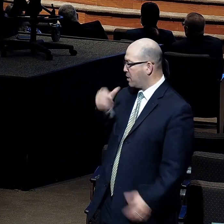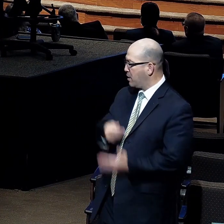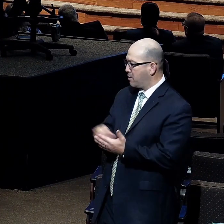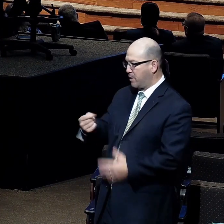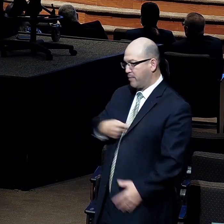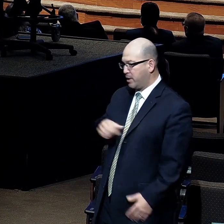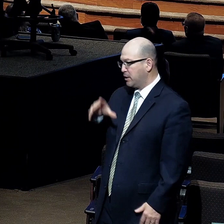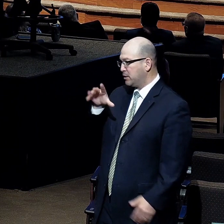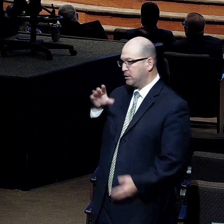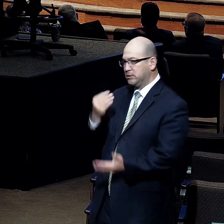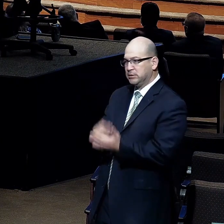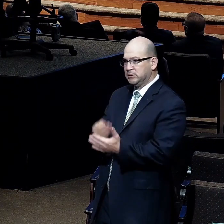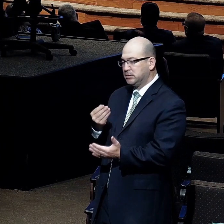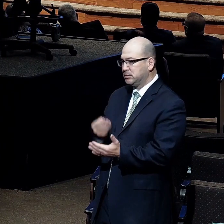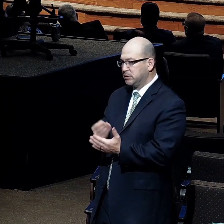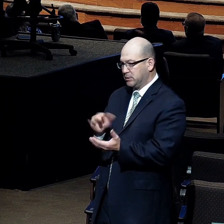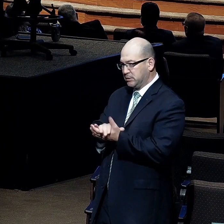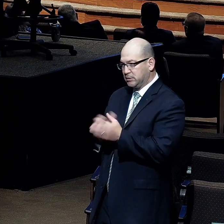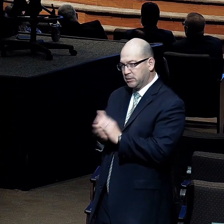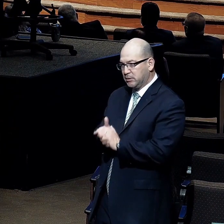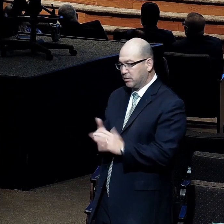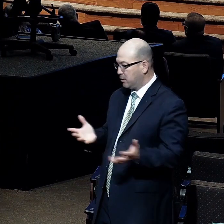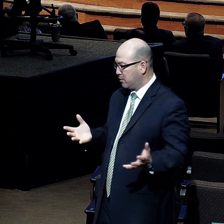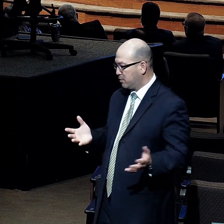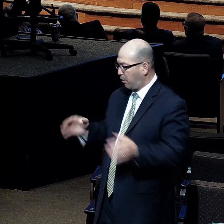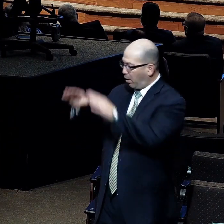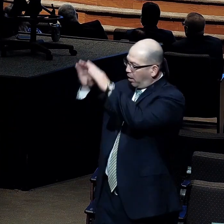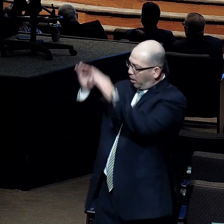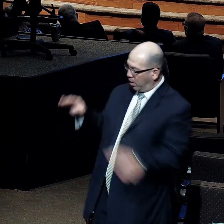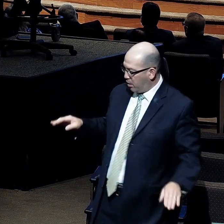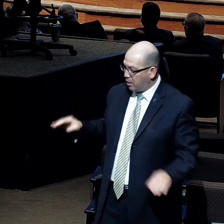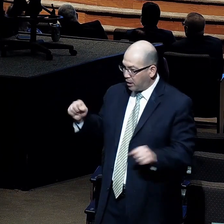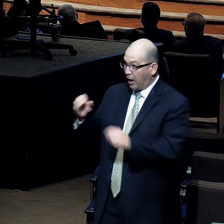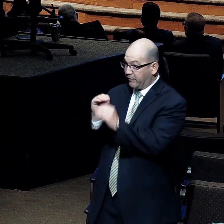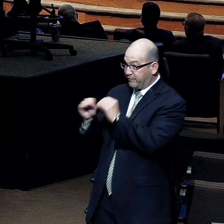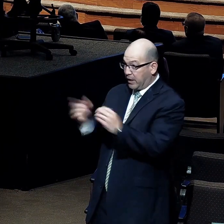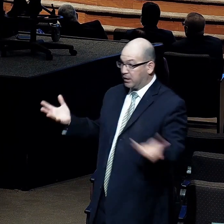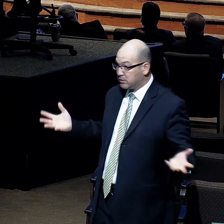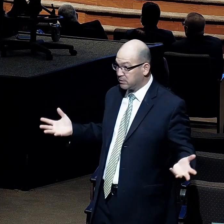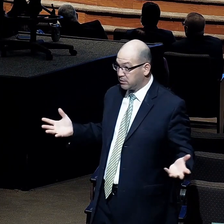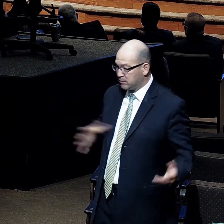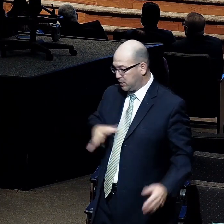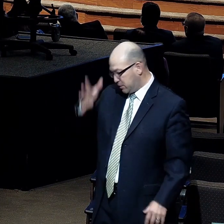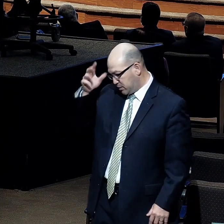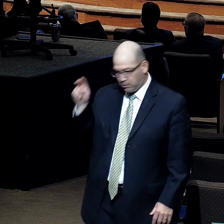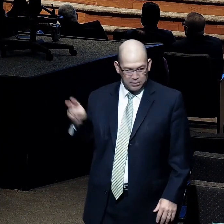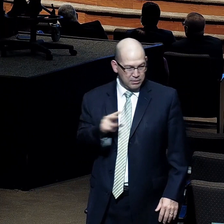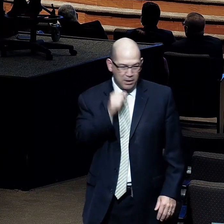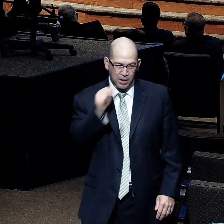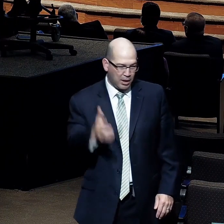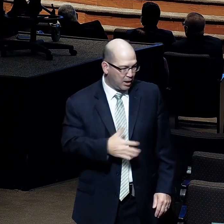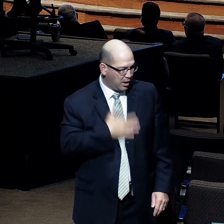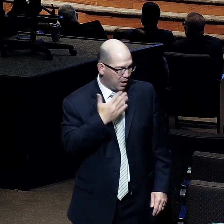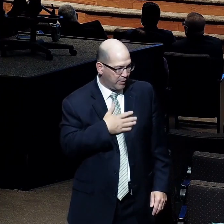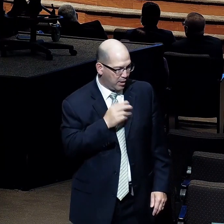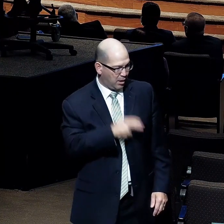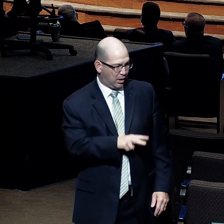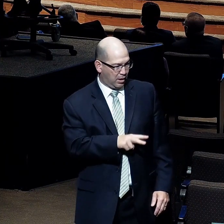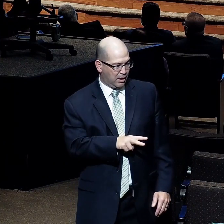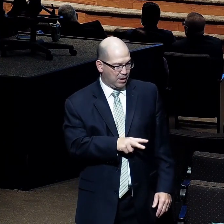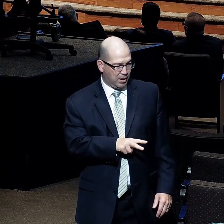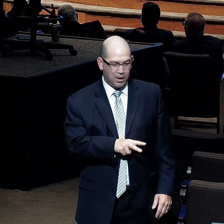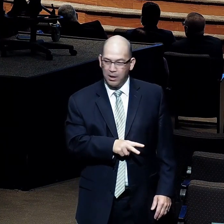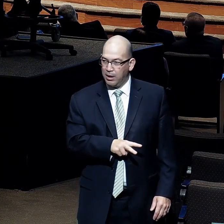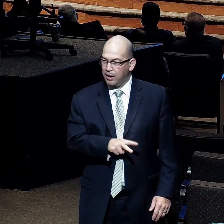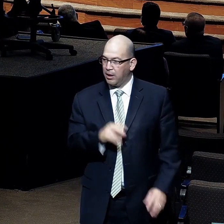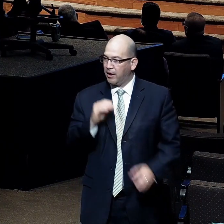big trouble. No, the fence, it can be fixed, right? My dad came over. He wasn't very happy, but he came over. And just like that, there's